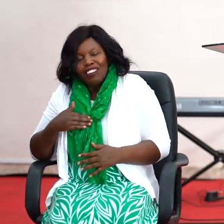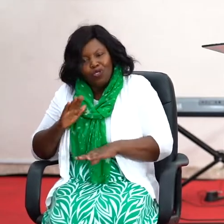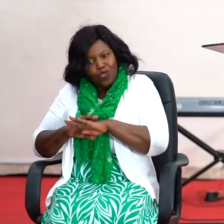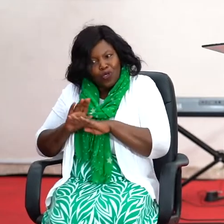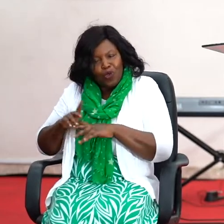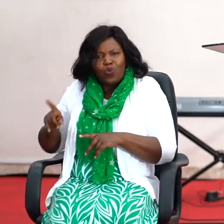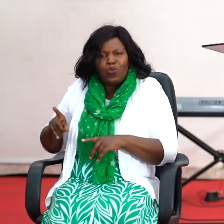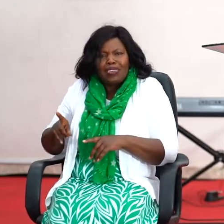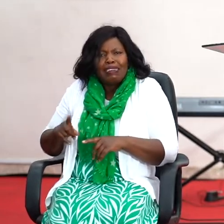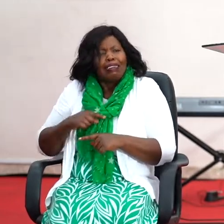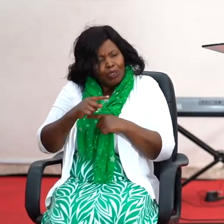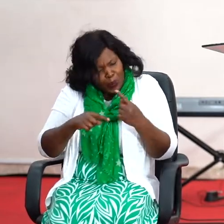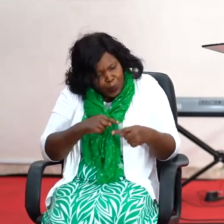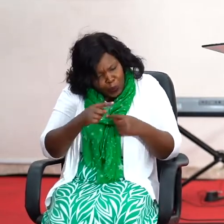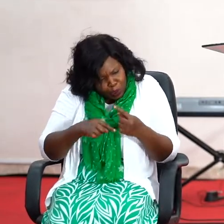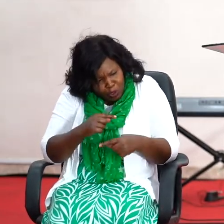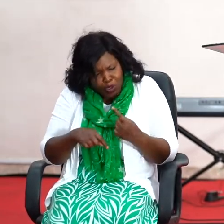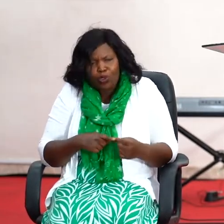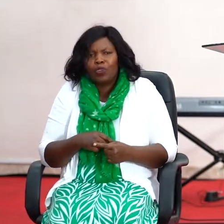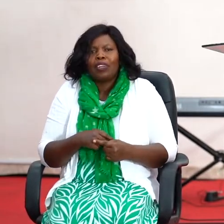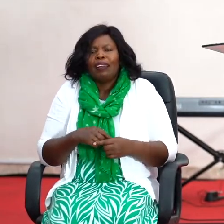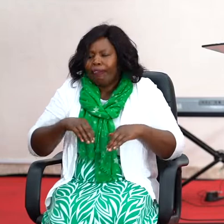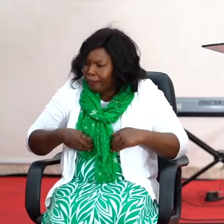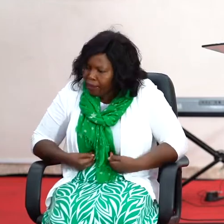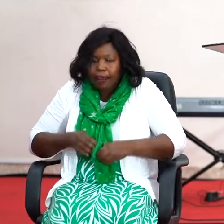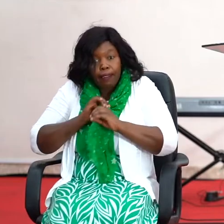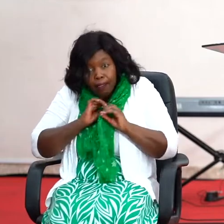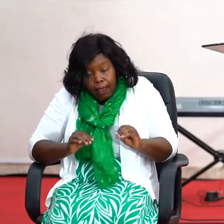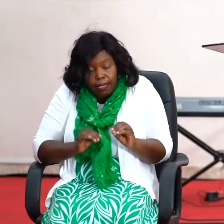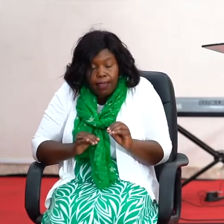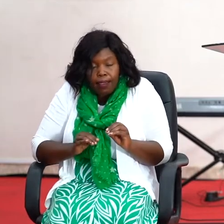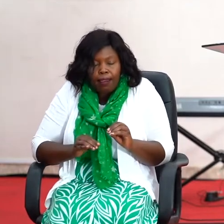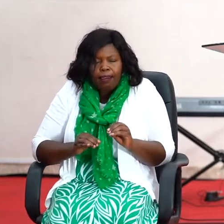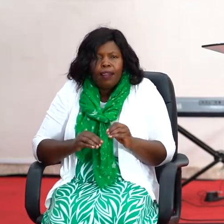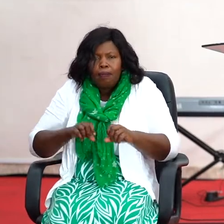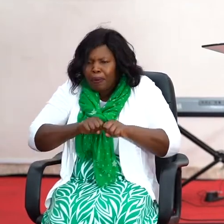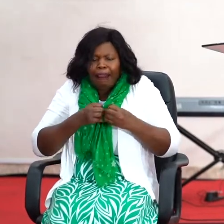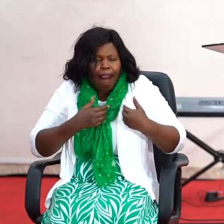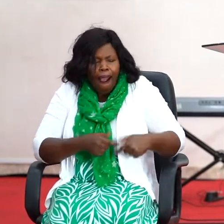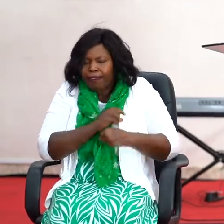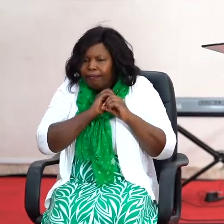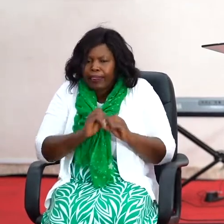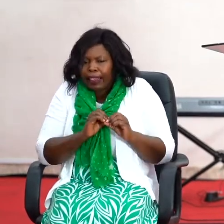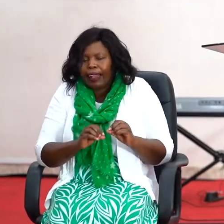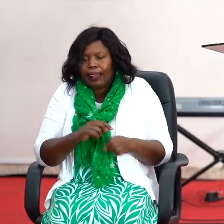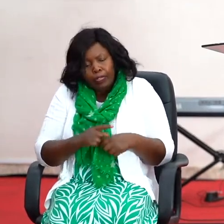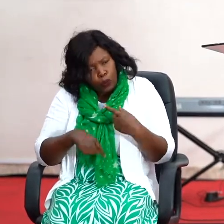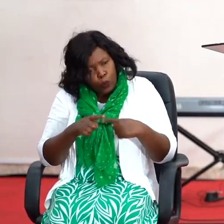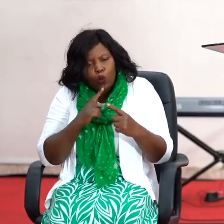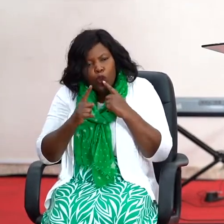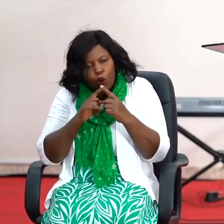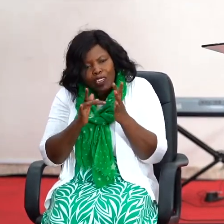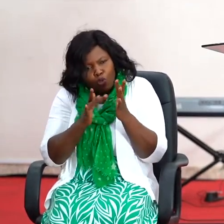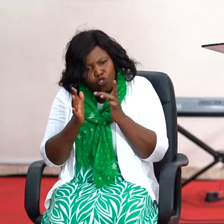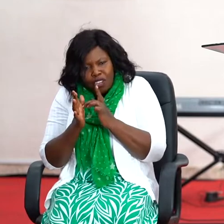his persistence. He was not discouraged. He was not disheartened. He just continued to speak to Jesus.